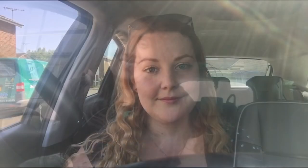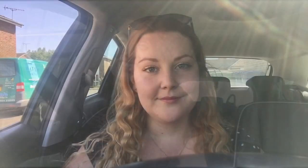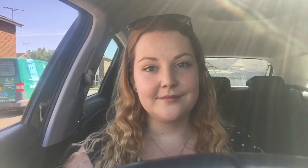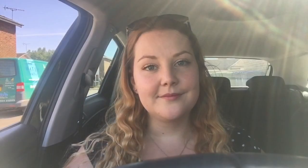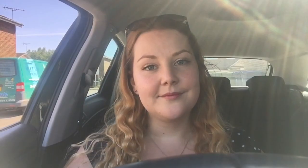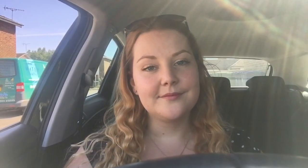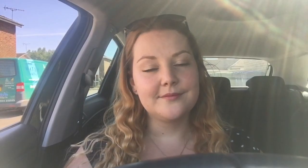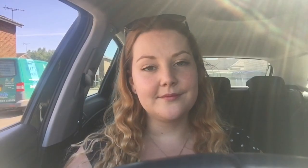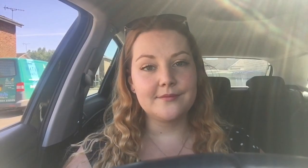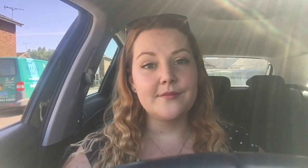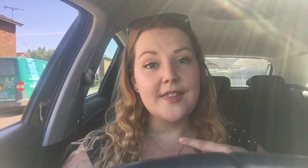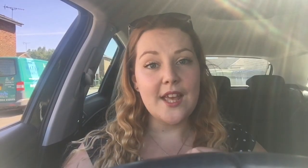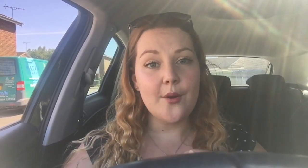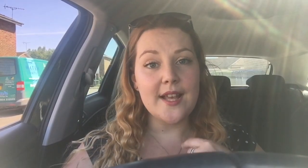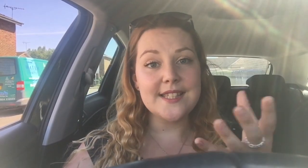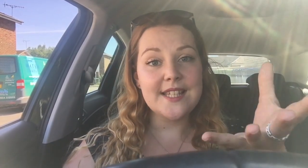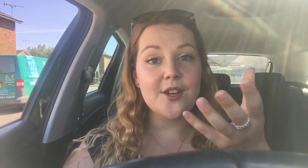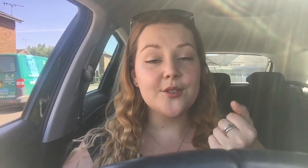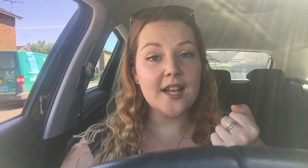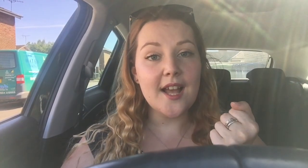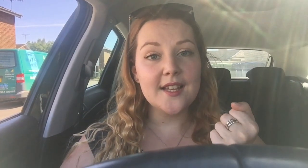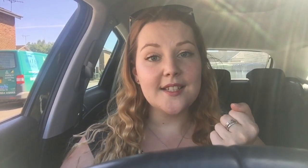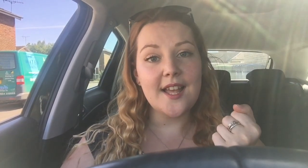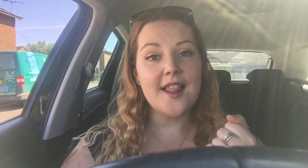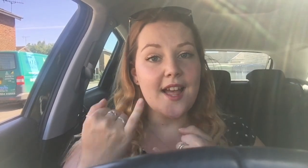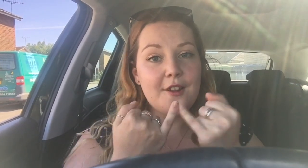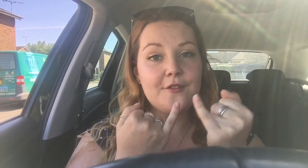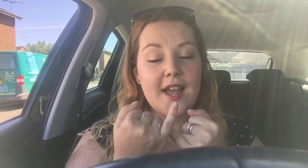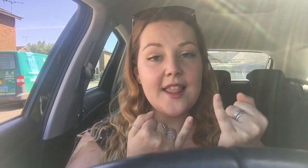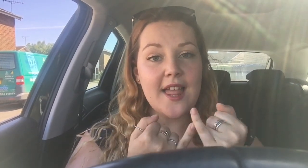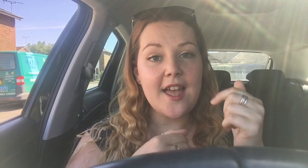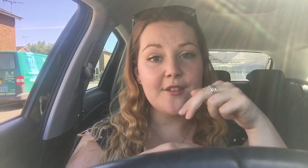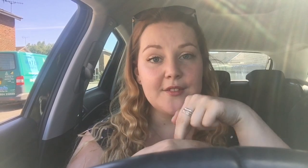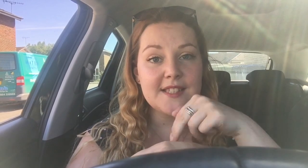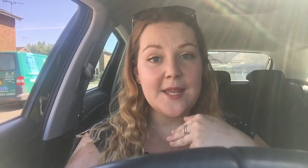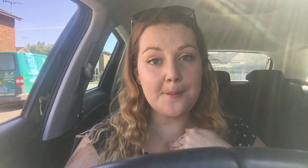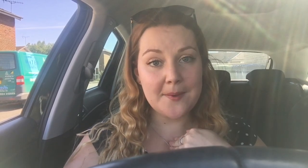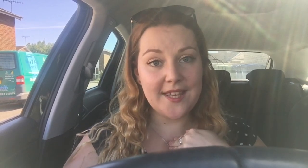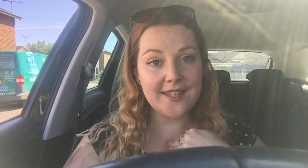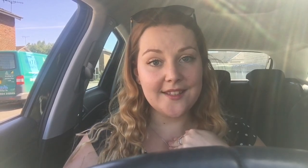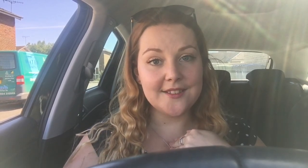No, I've still got a lot of fight left in me.